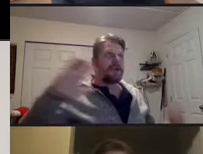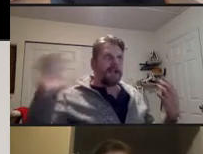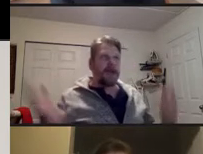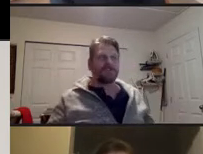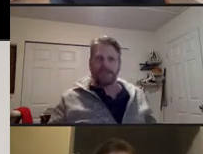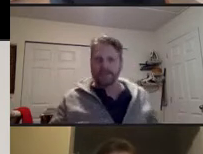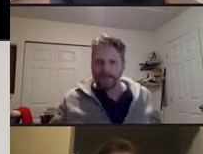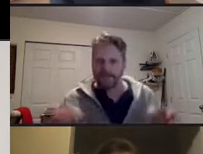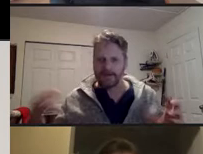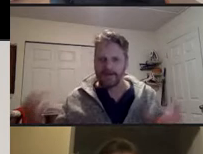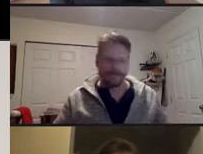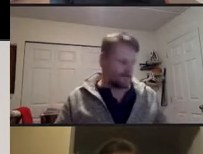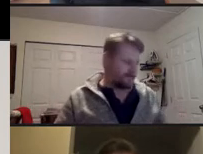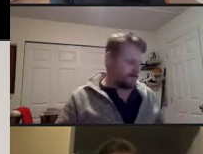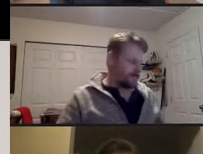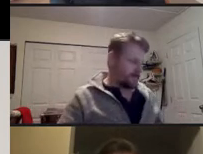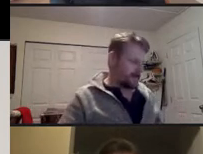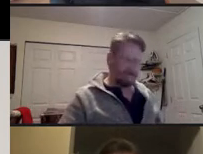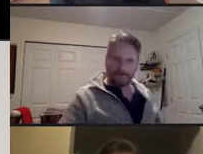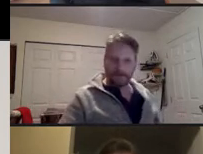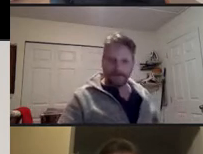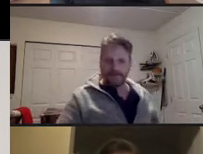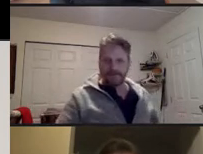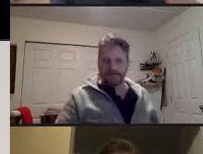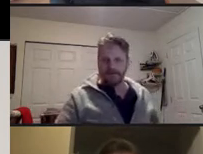thinking about our CADS training, is everybody here CADS certified or not yet?